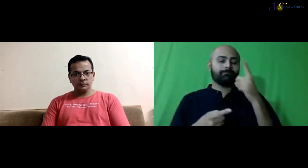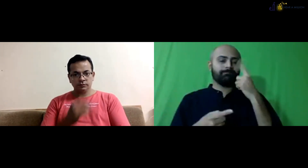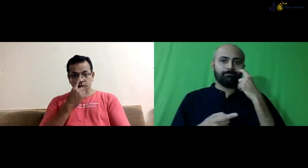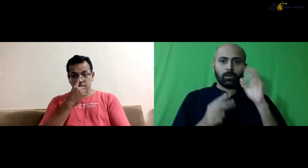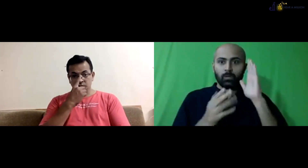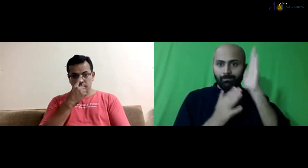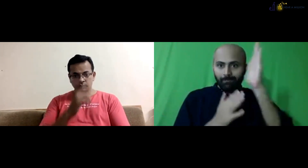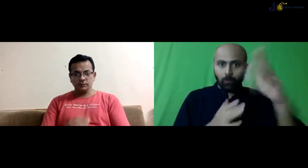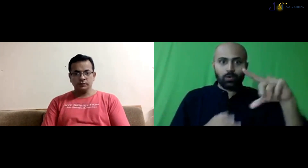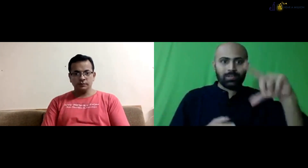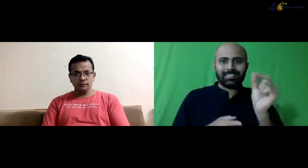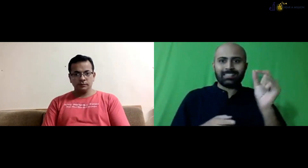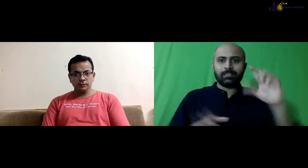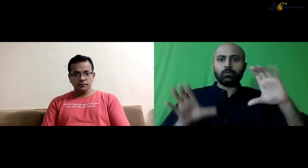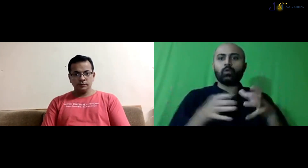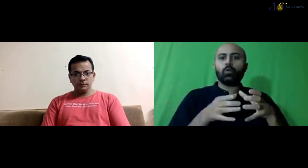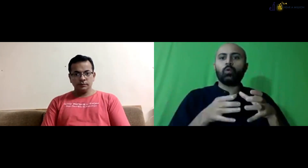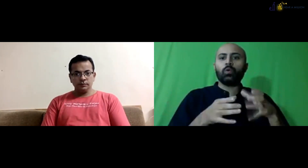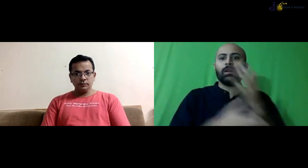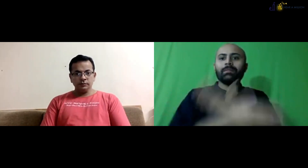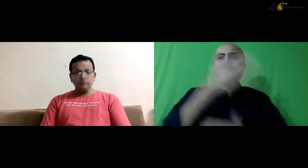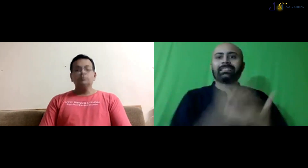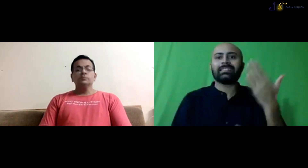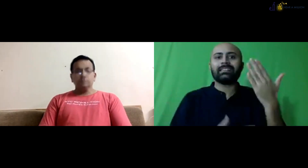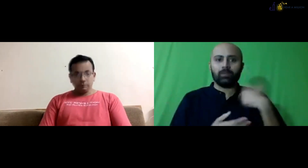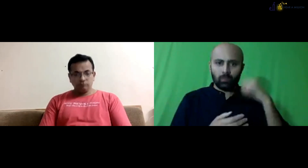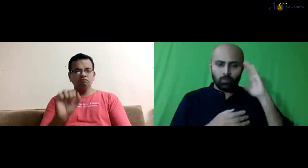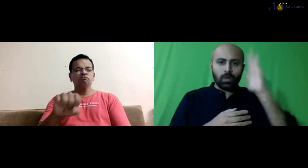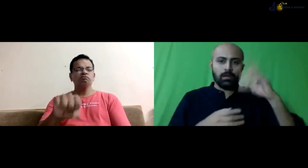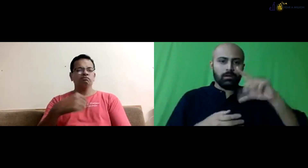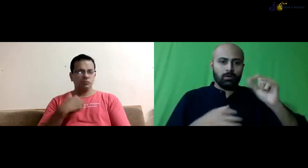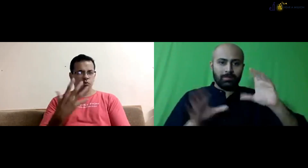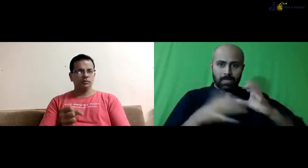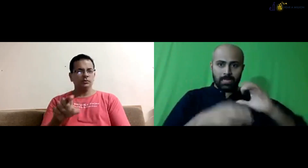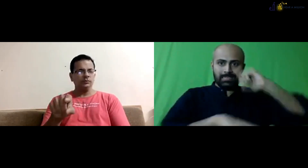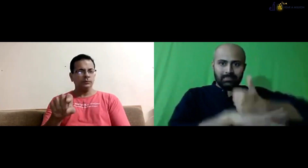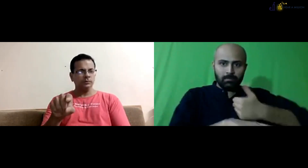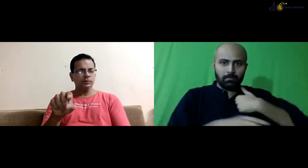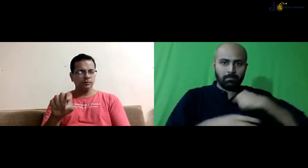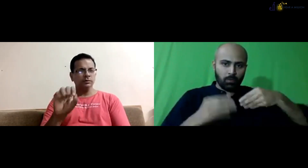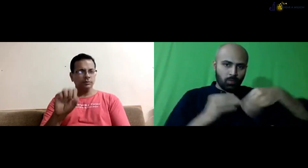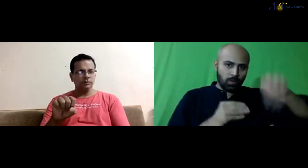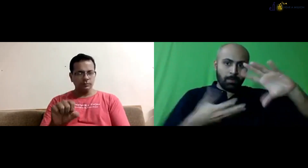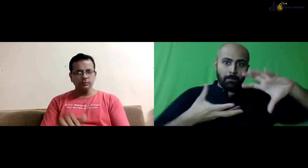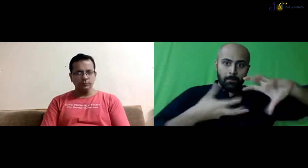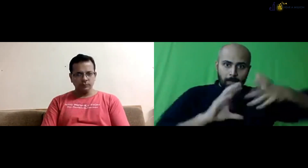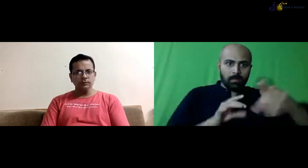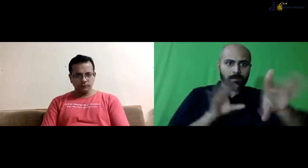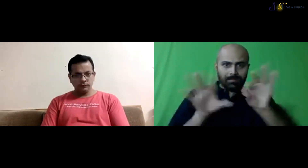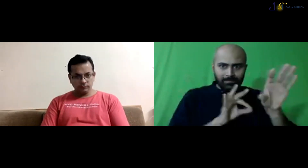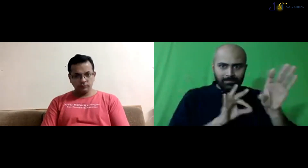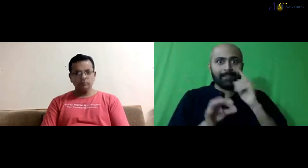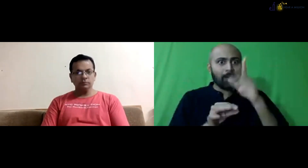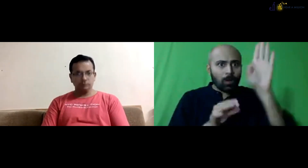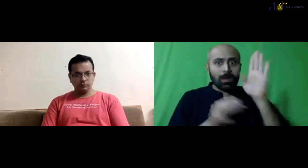I want to say, Rajesh Ketkar, you have one WhatsApp group, disability WhatsApp group. Okay.